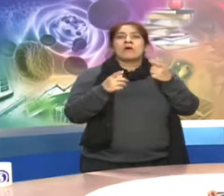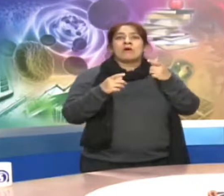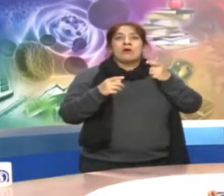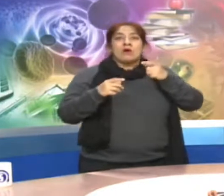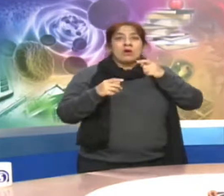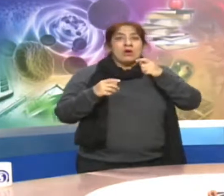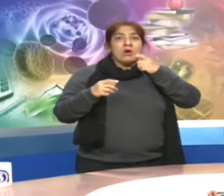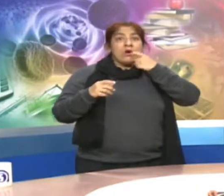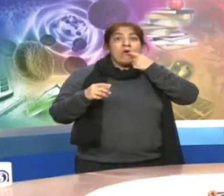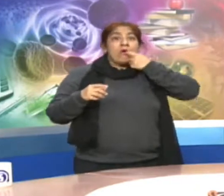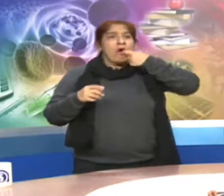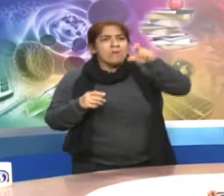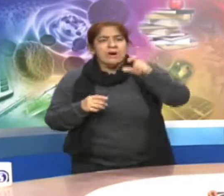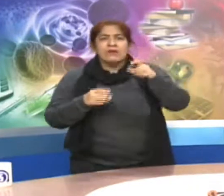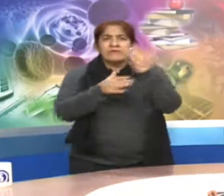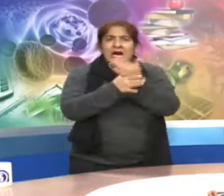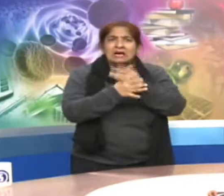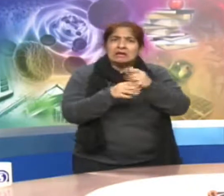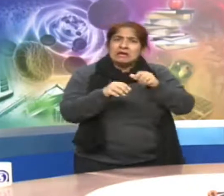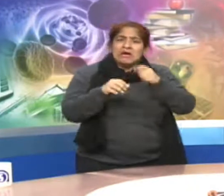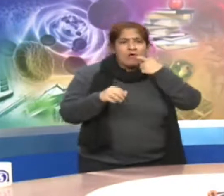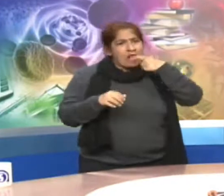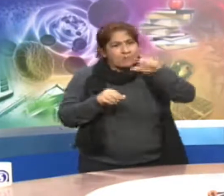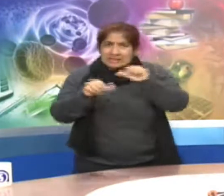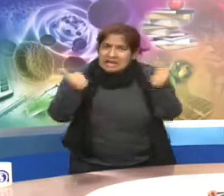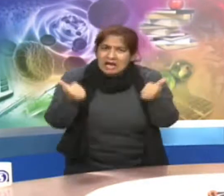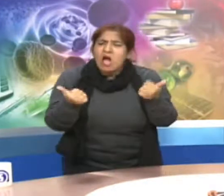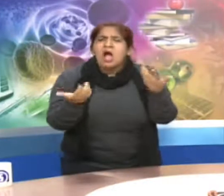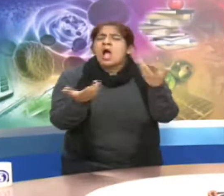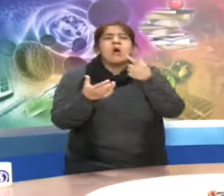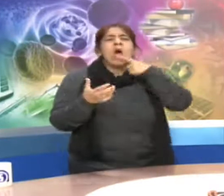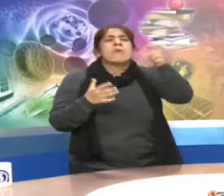So, what are the complaints that can be filed?